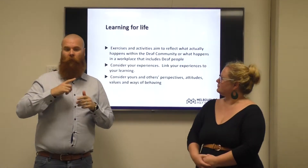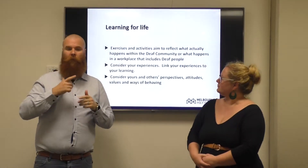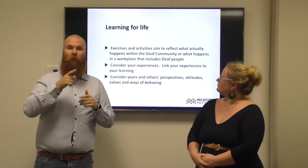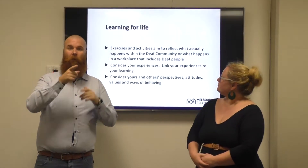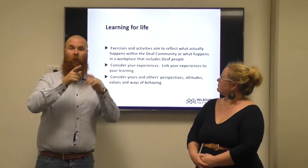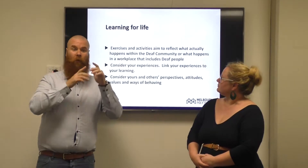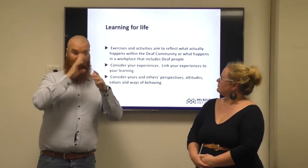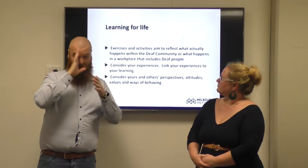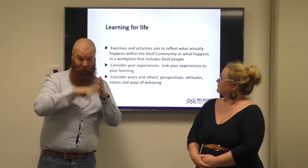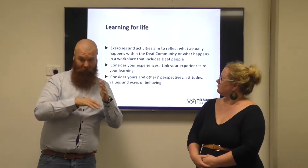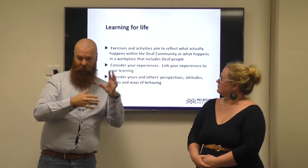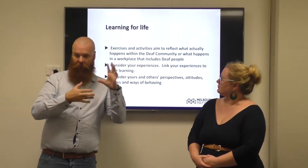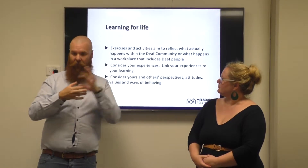And it's really great.